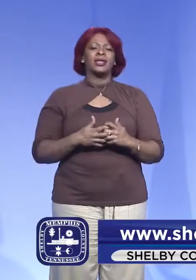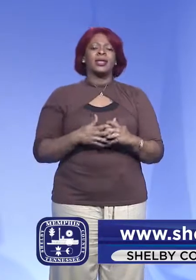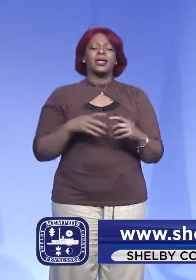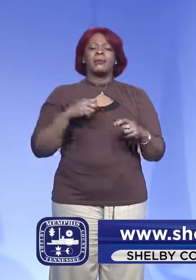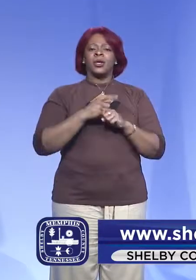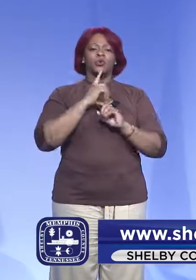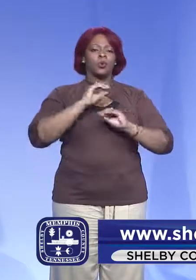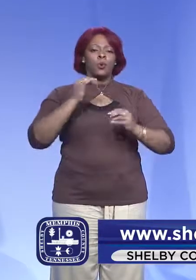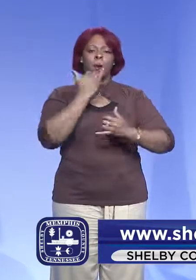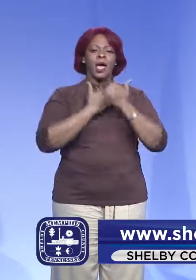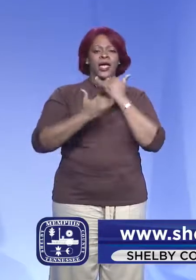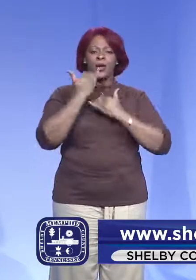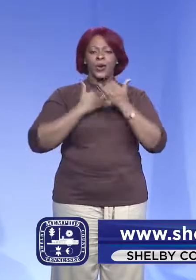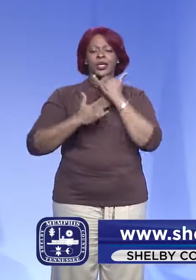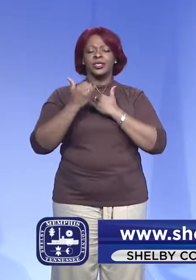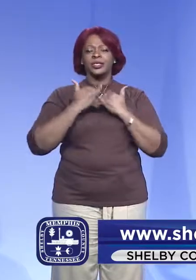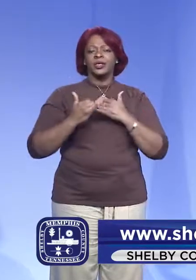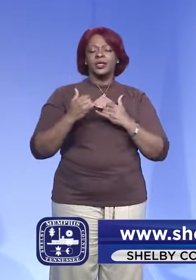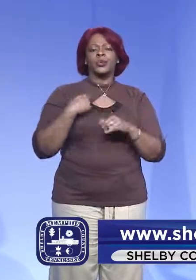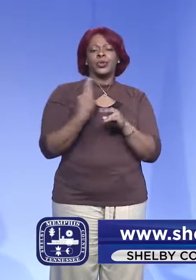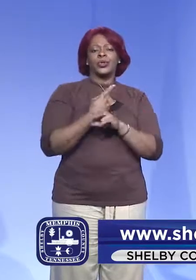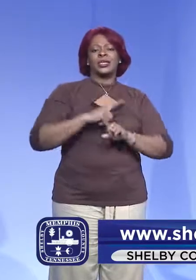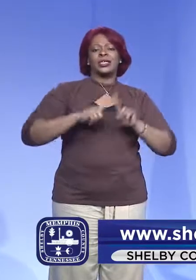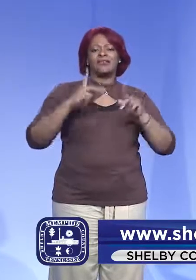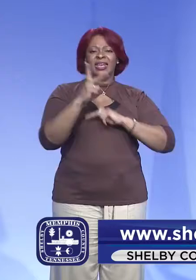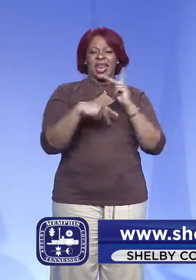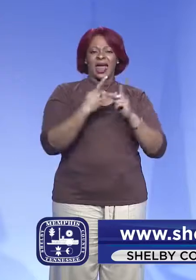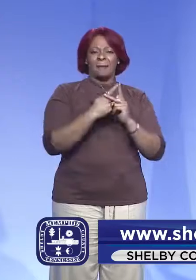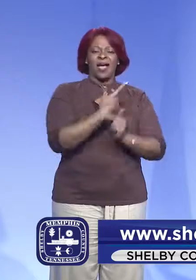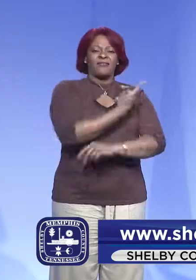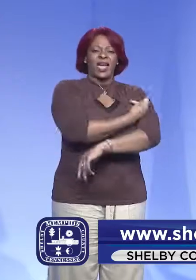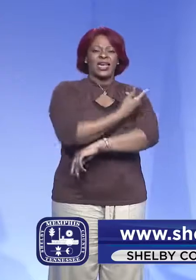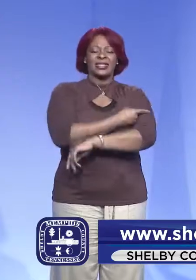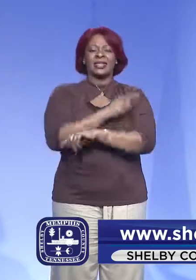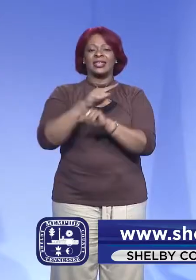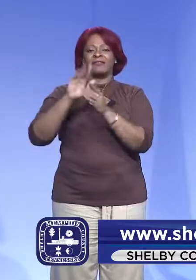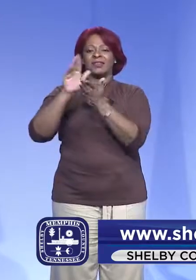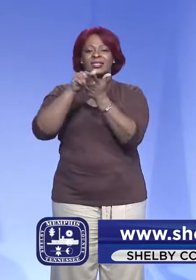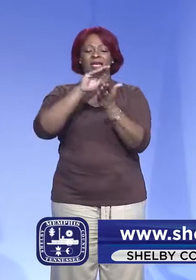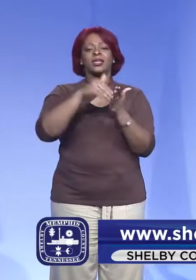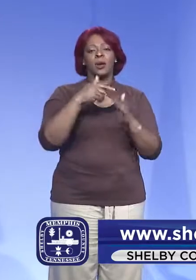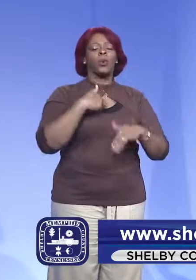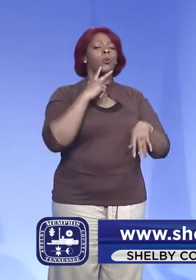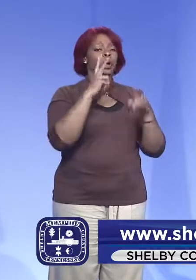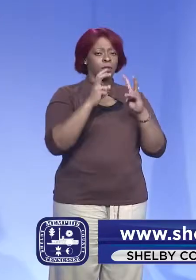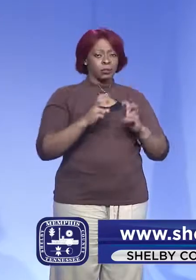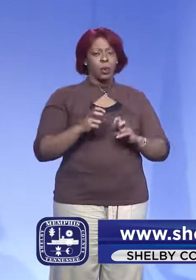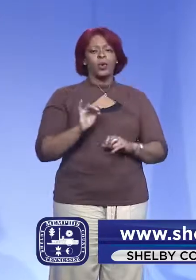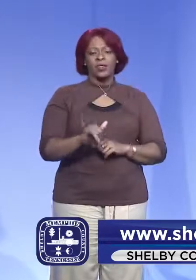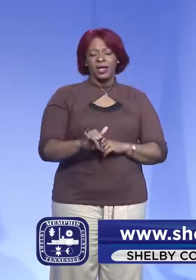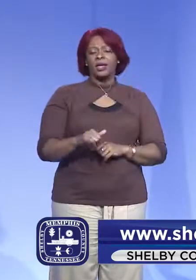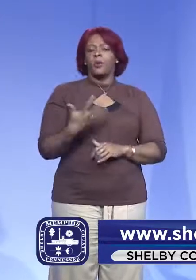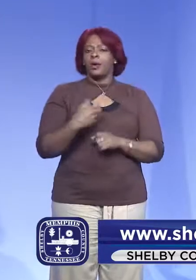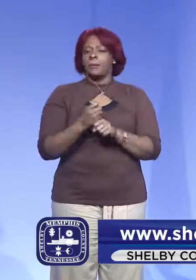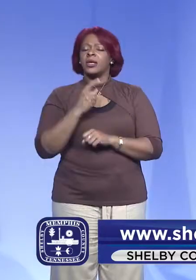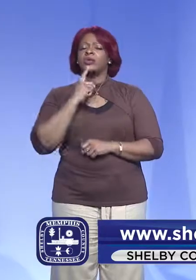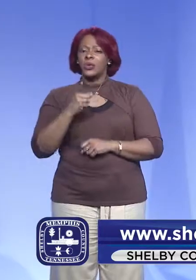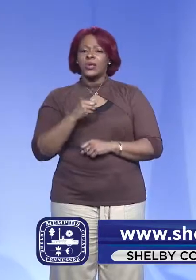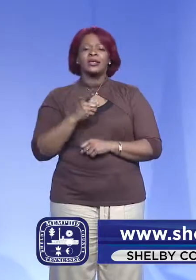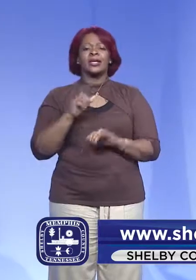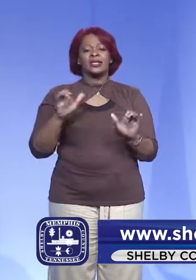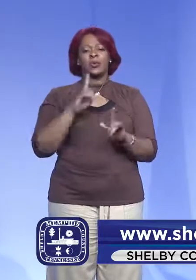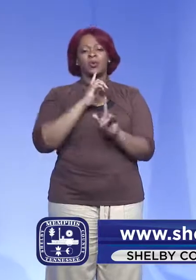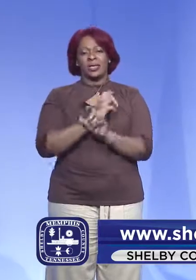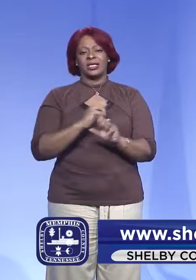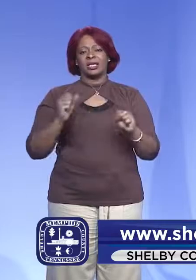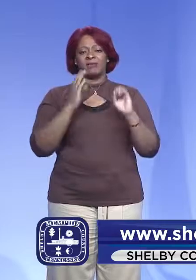potential error because we're using different vaccines at different sites. So yes, we will explore that, but want to make sure that it's done in a